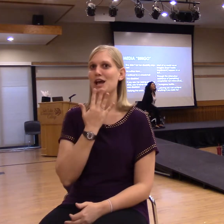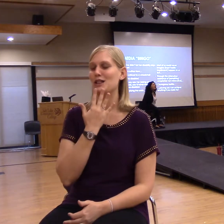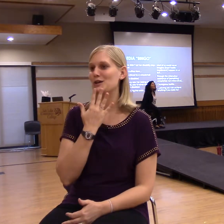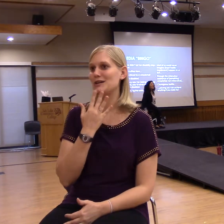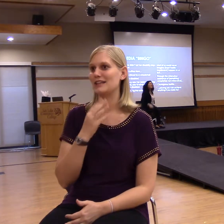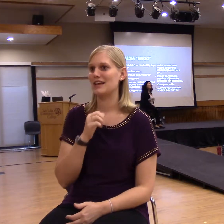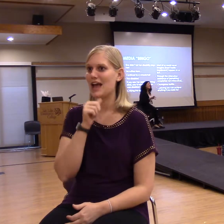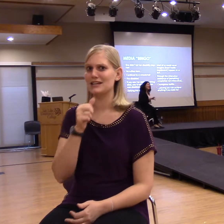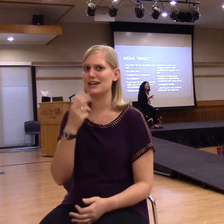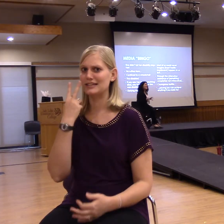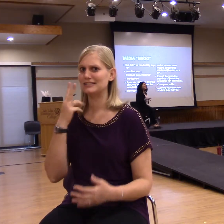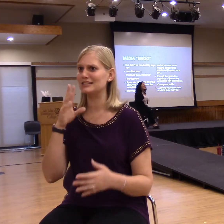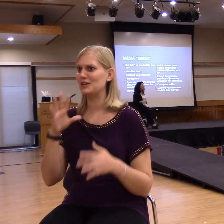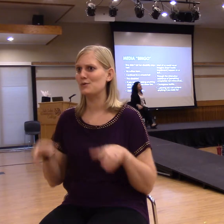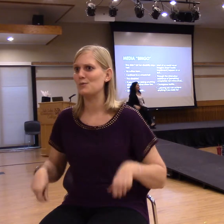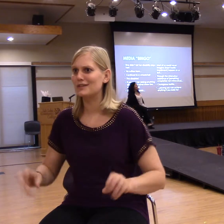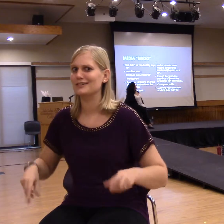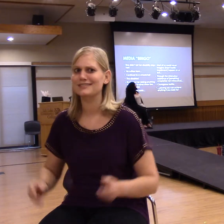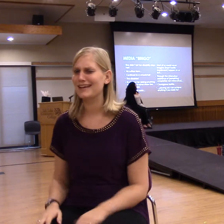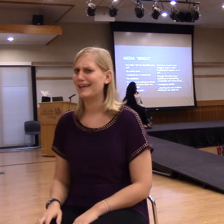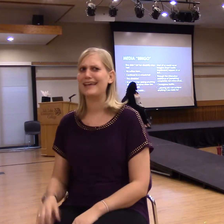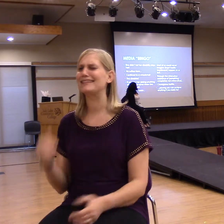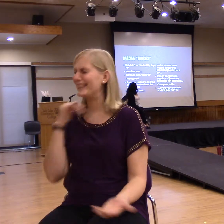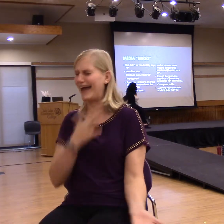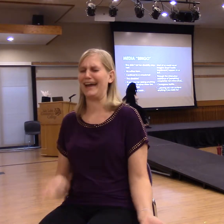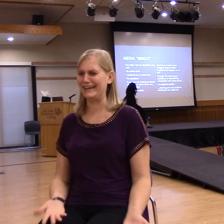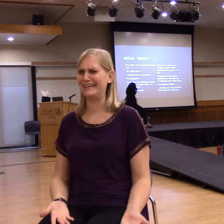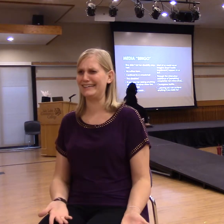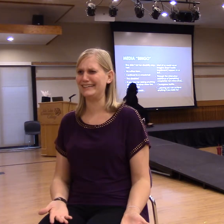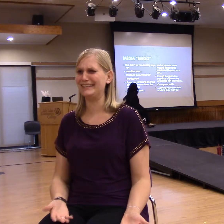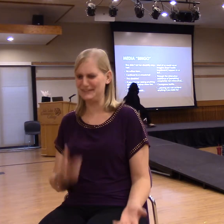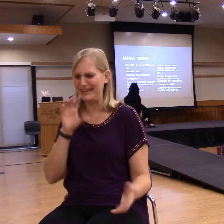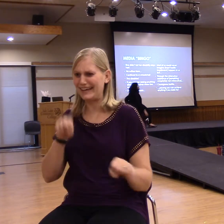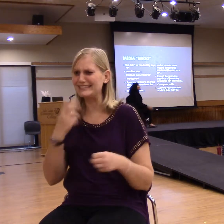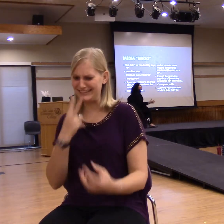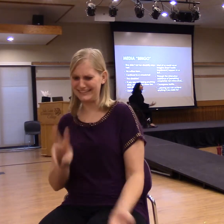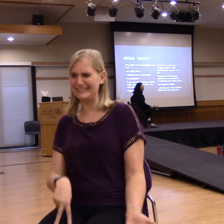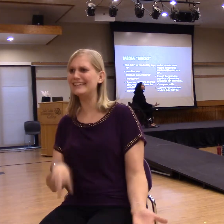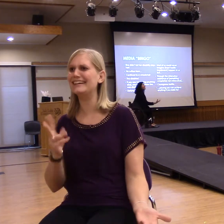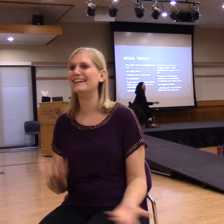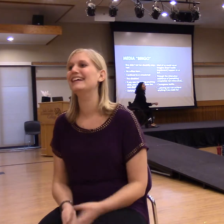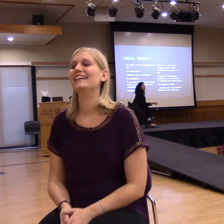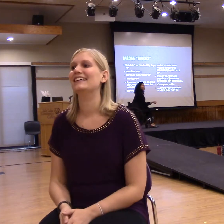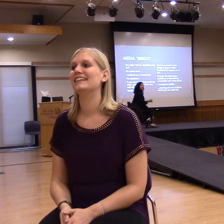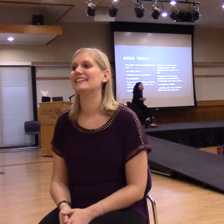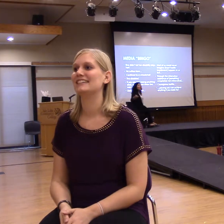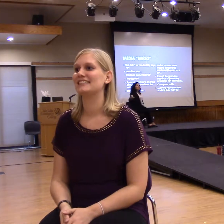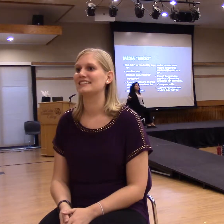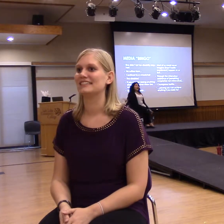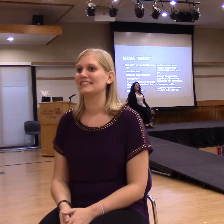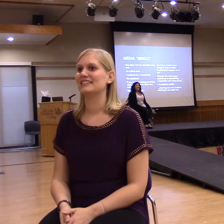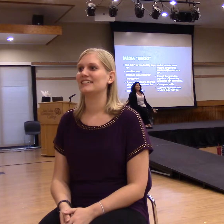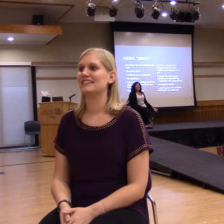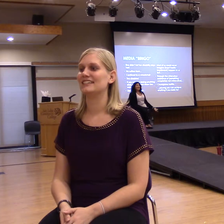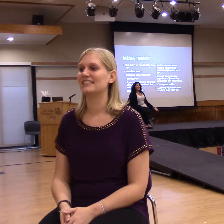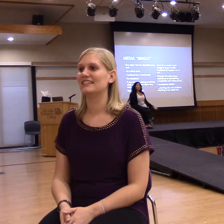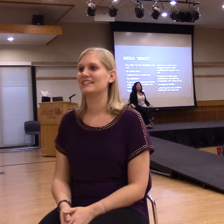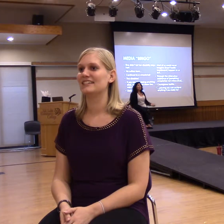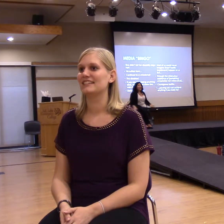even see your wheelchair. And I'm like, that is a lie. that is just not true. Defying the odds, right? Well, what are the